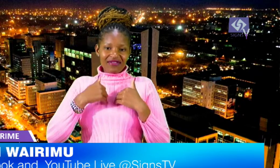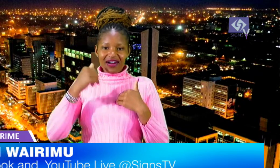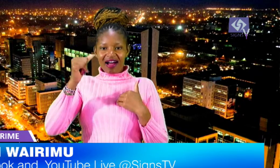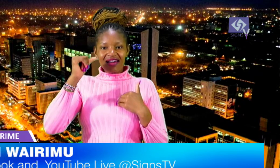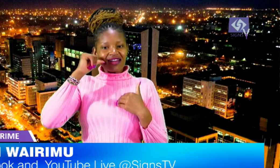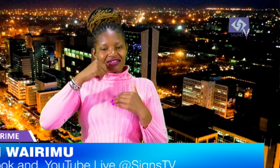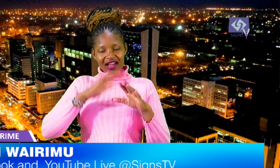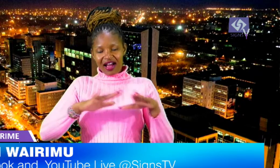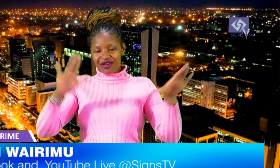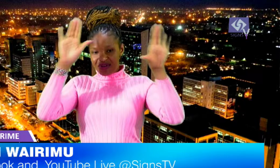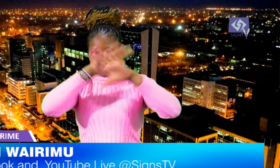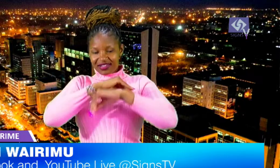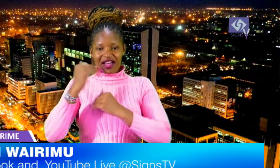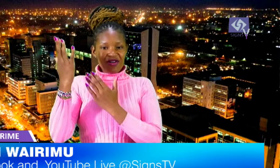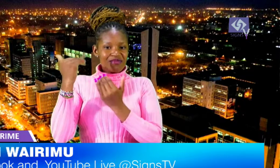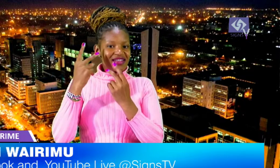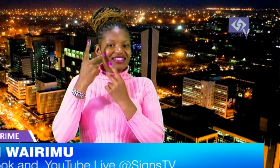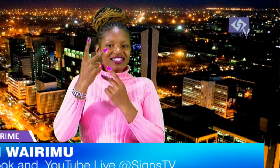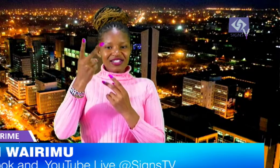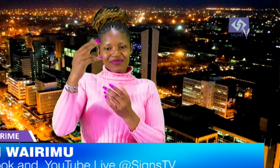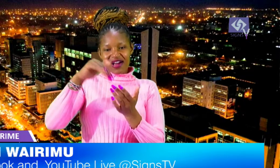signing, and my sign language interpreter, Esther Kendi.